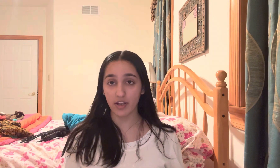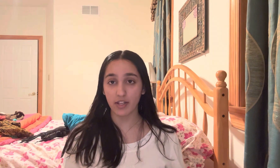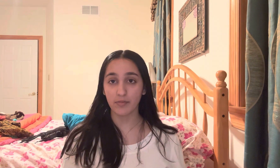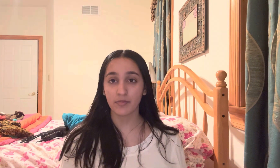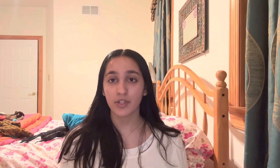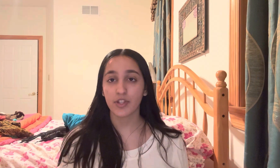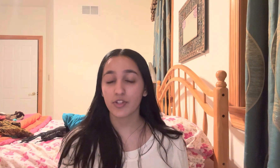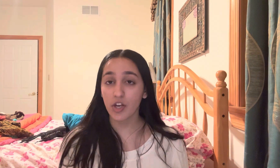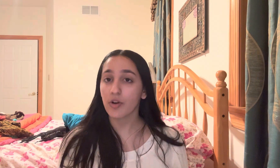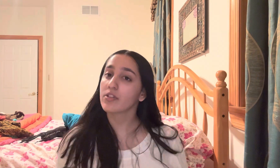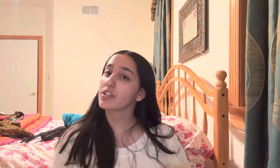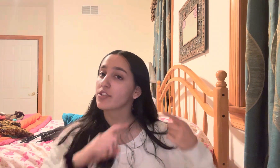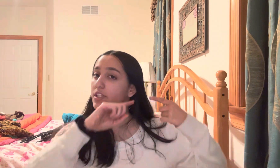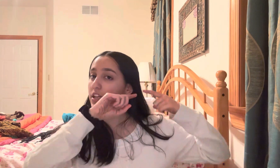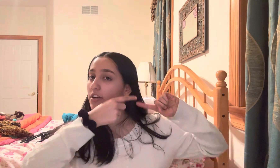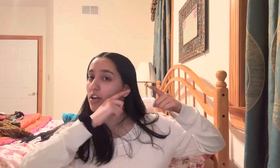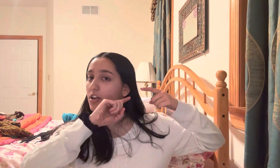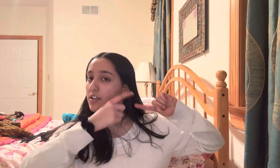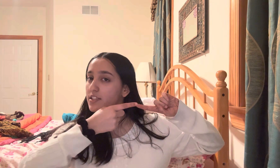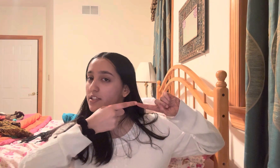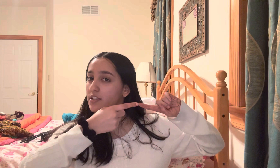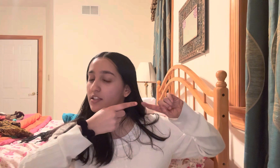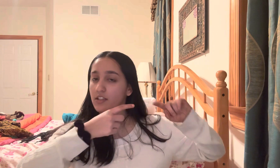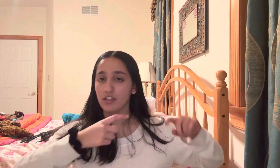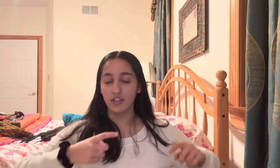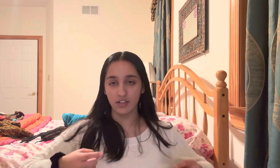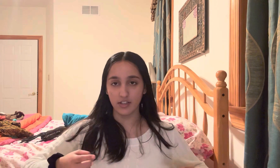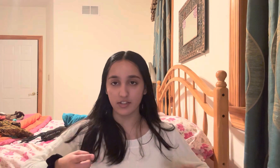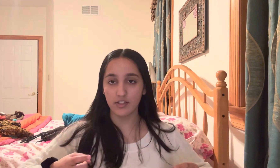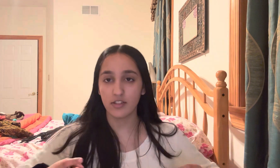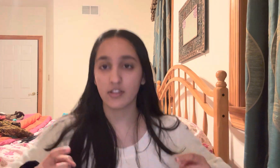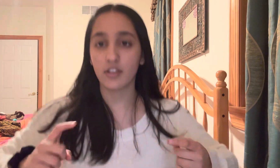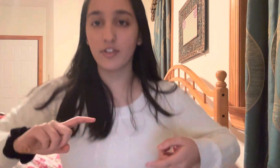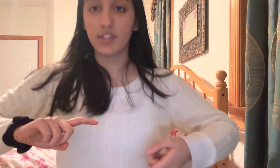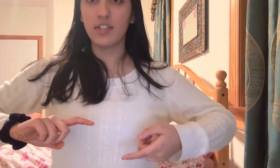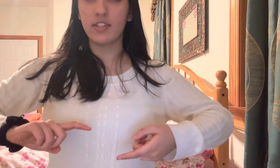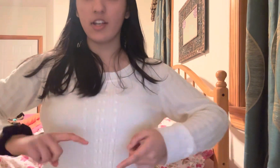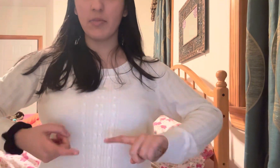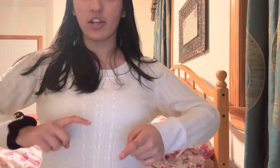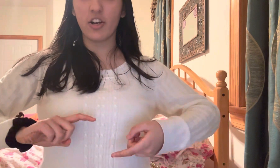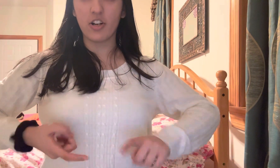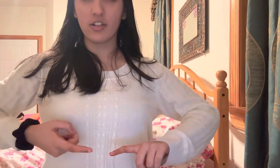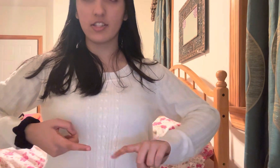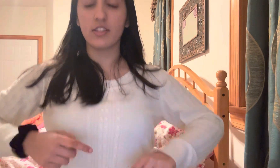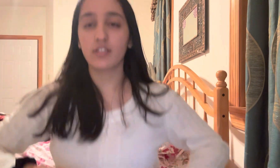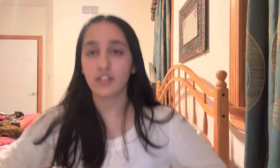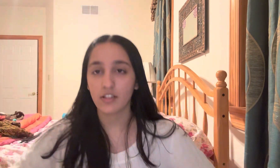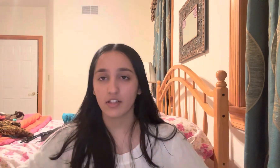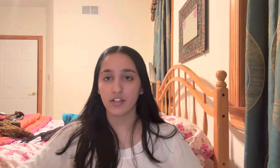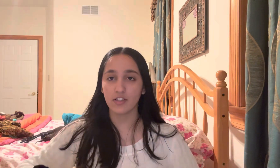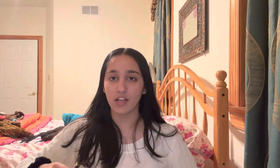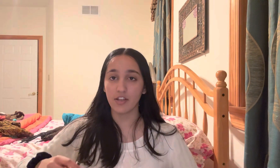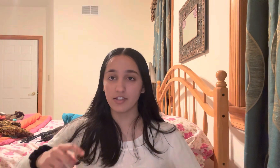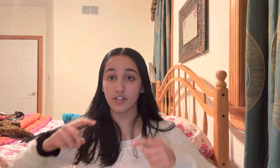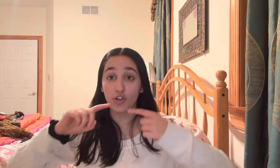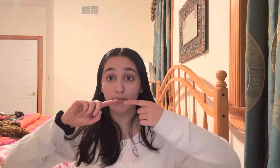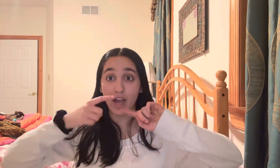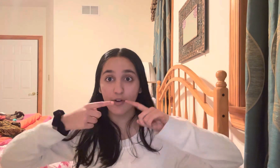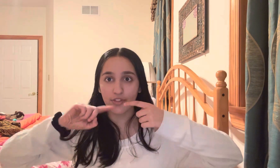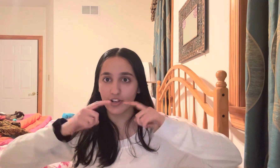body. So, does your ear hurt? Does your stomach hurt? Does your mouth